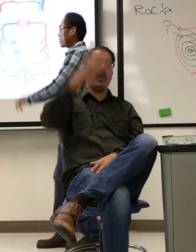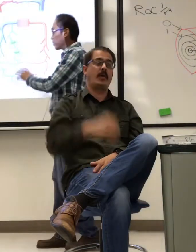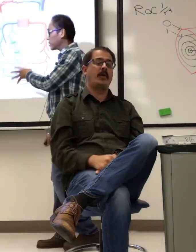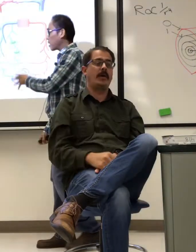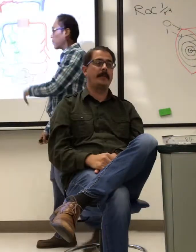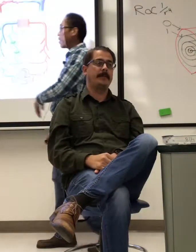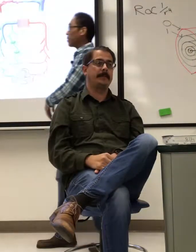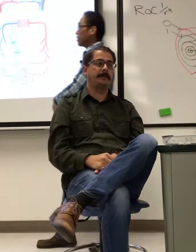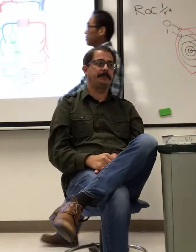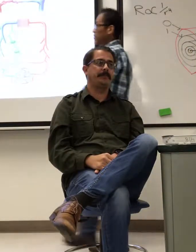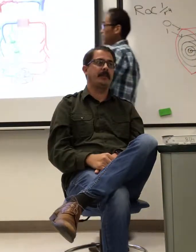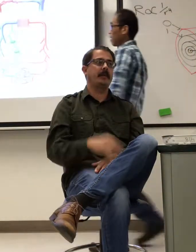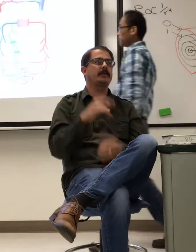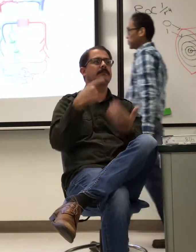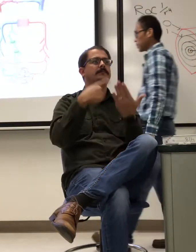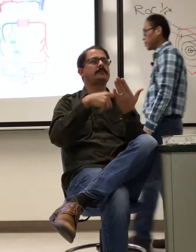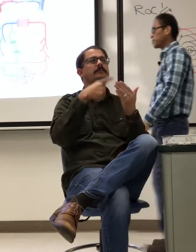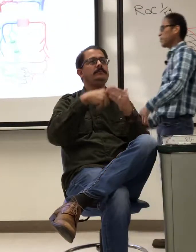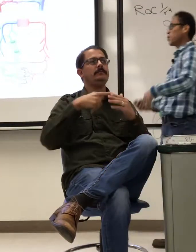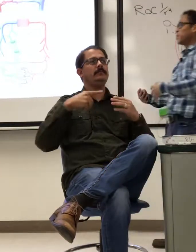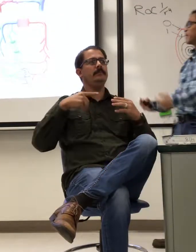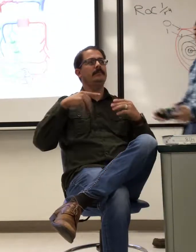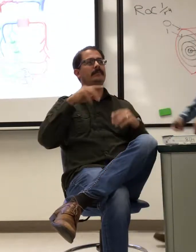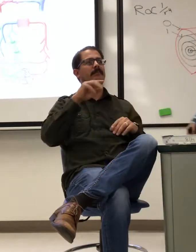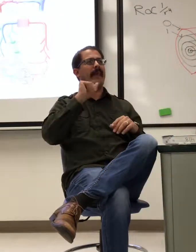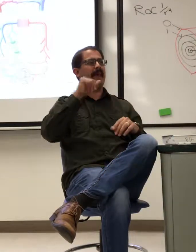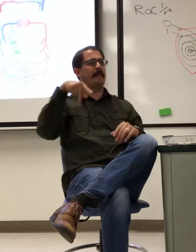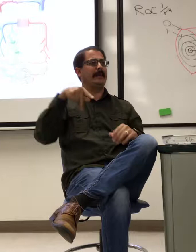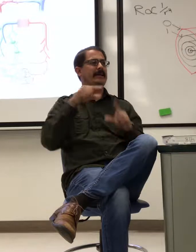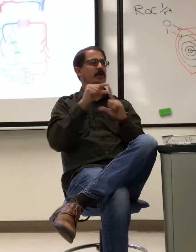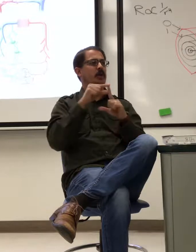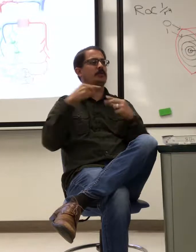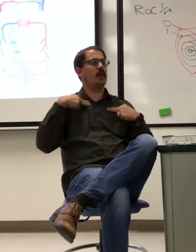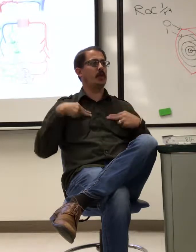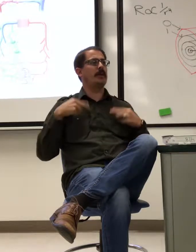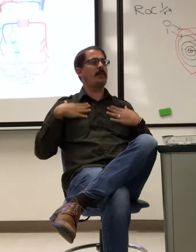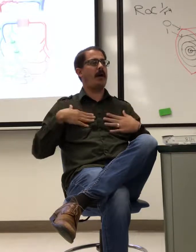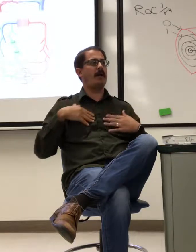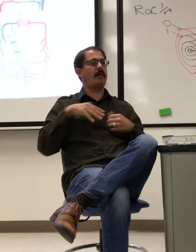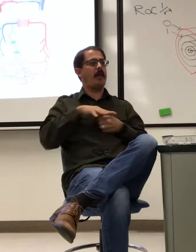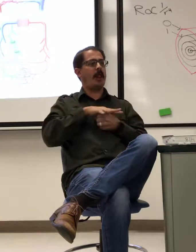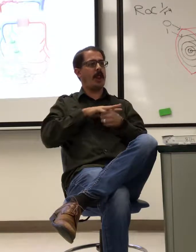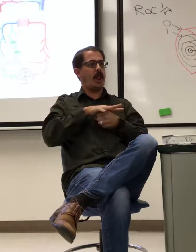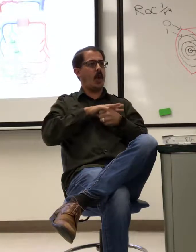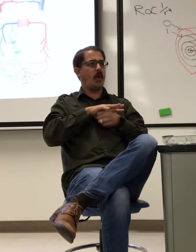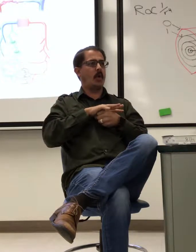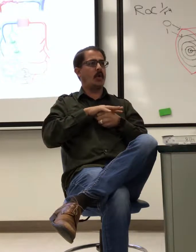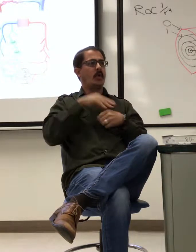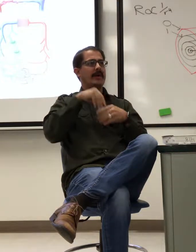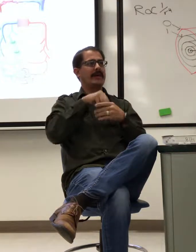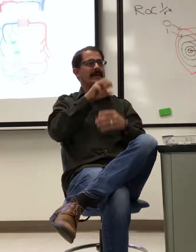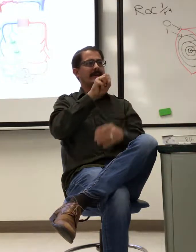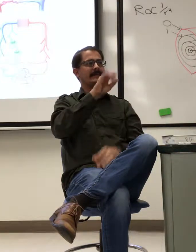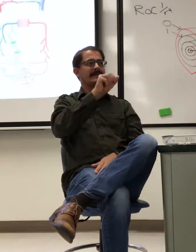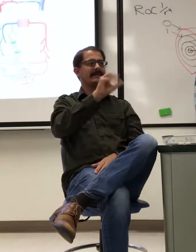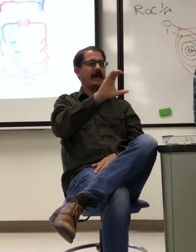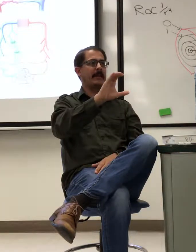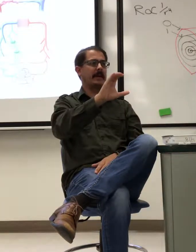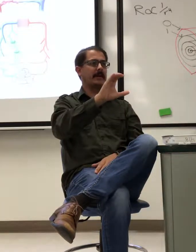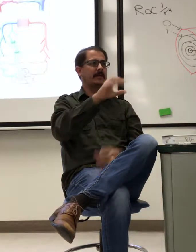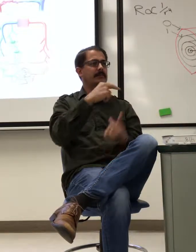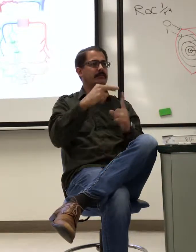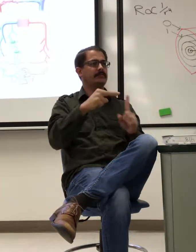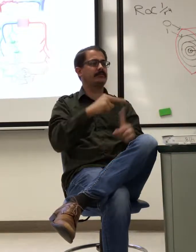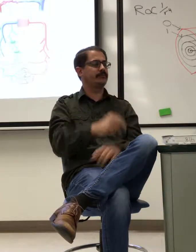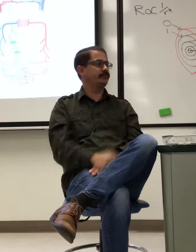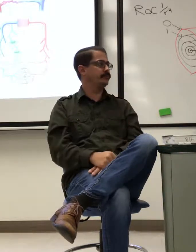All right, so let's talk about it in physiology terms of the human body from a localized standpoint and a systemic standpoint.